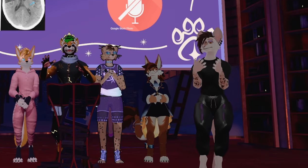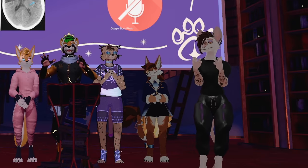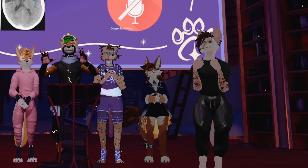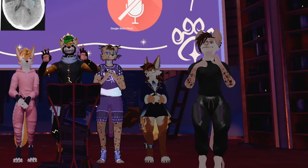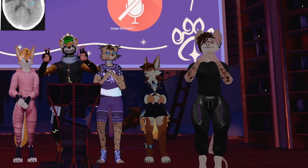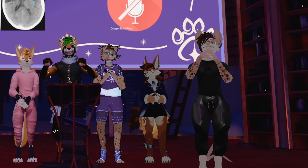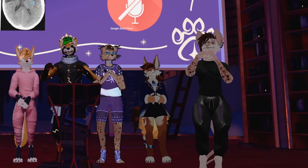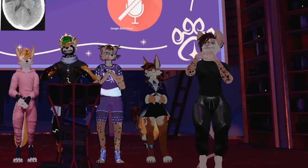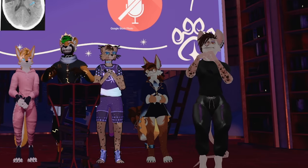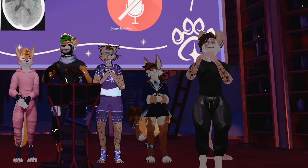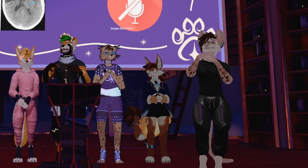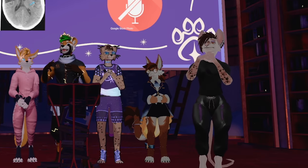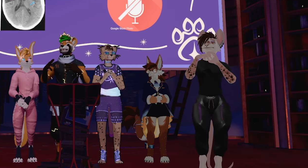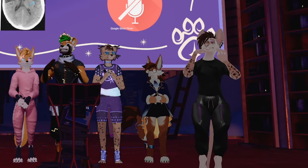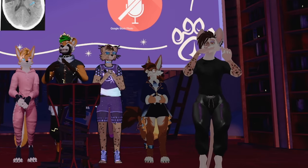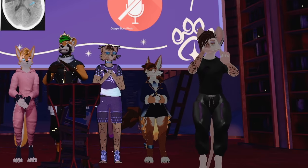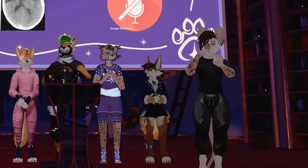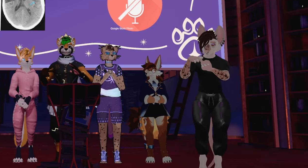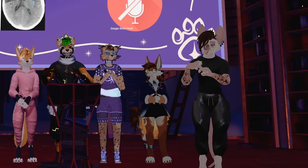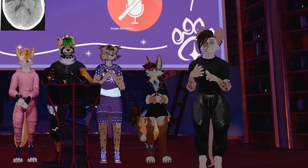So mute as a label